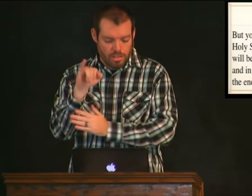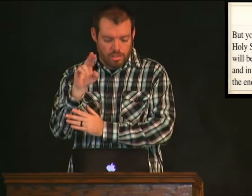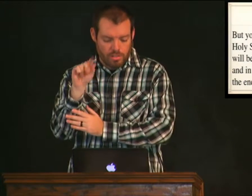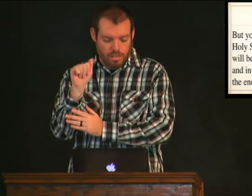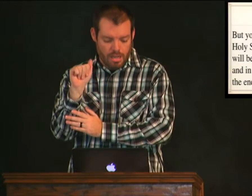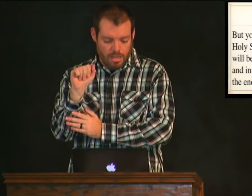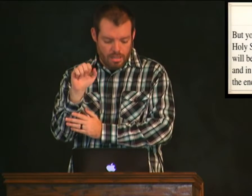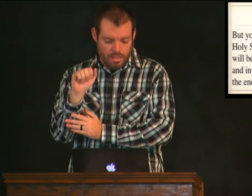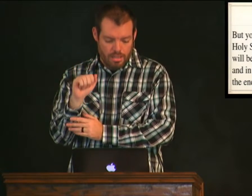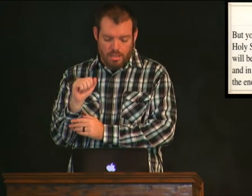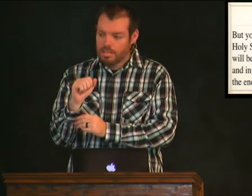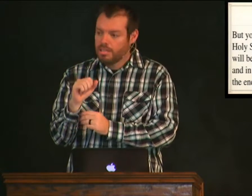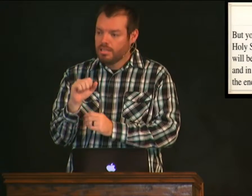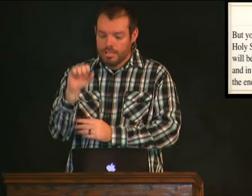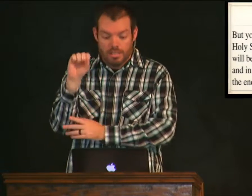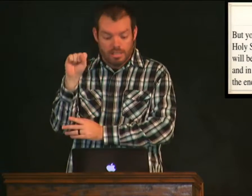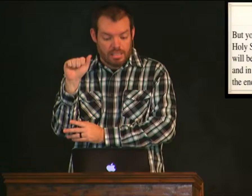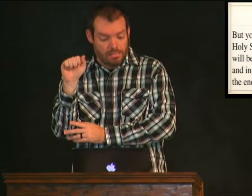and all the Judea,